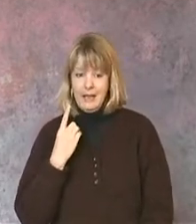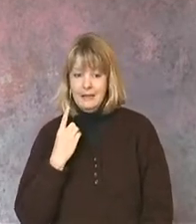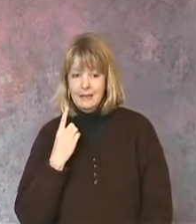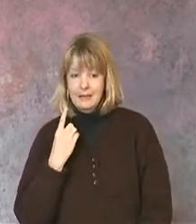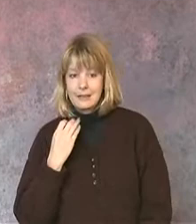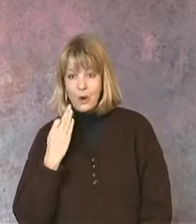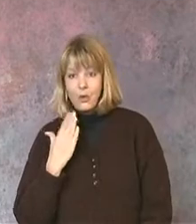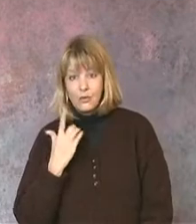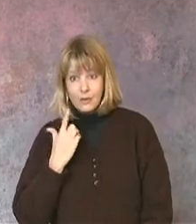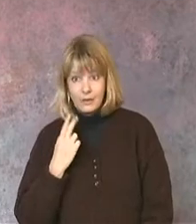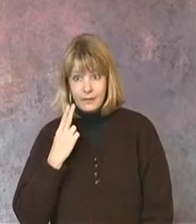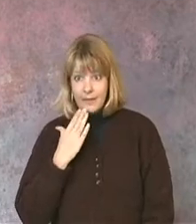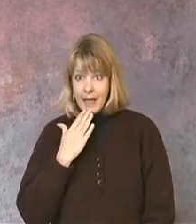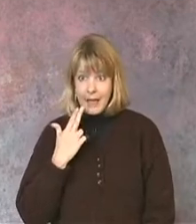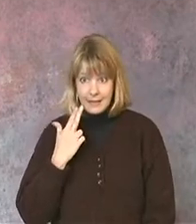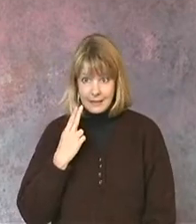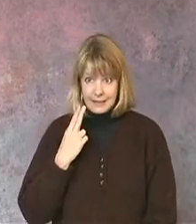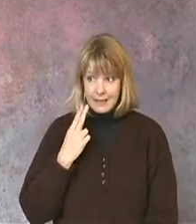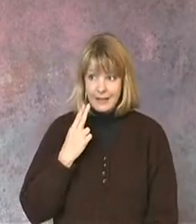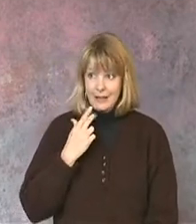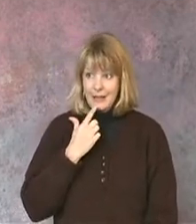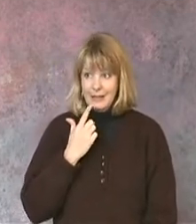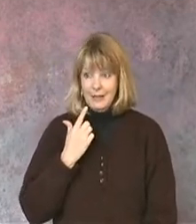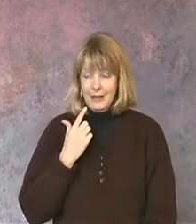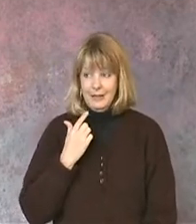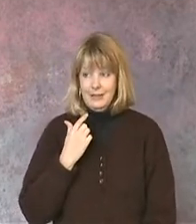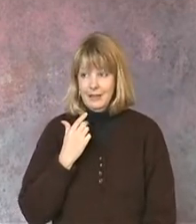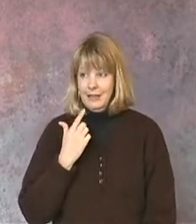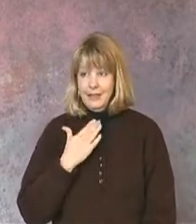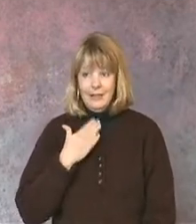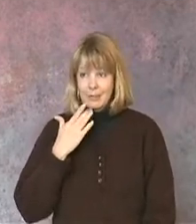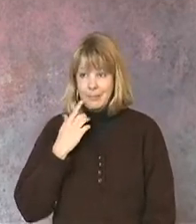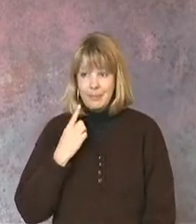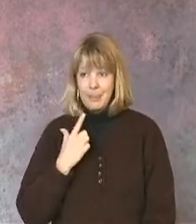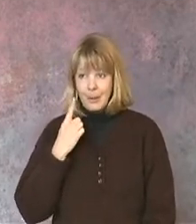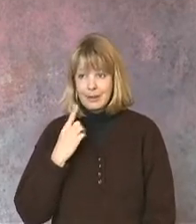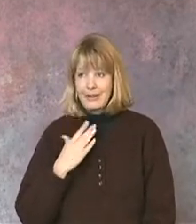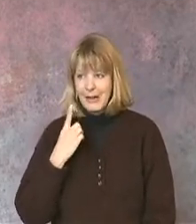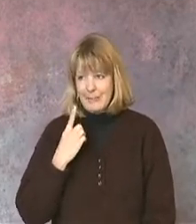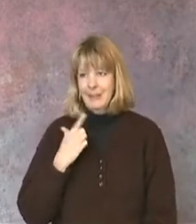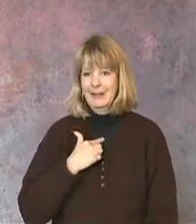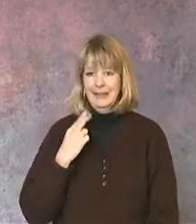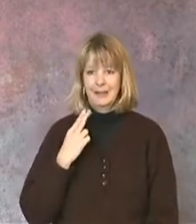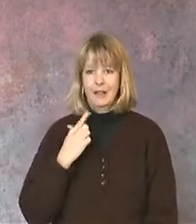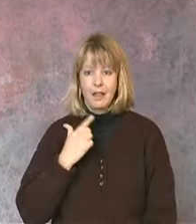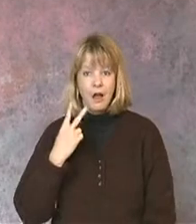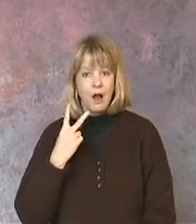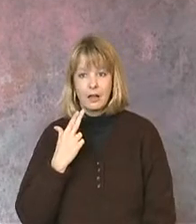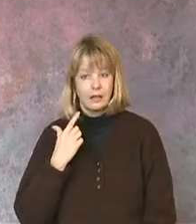and so full of eggs, it pulled up like a log.